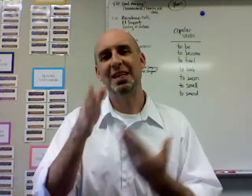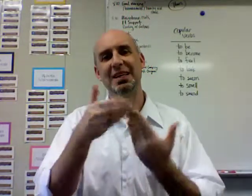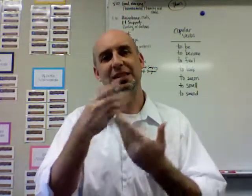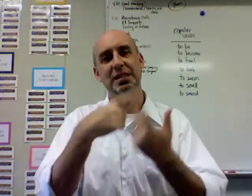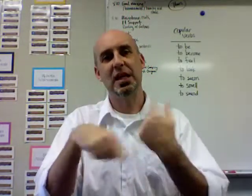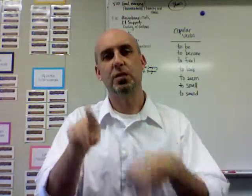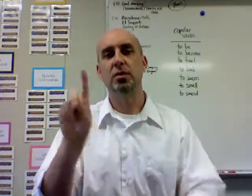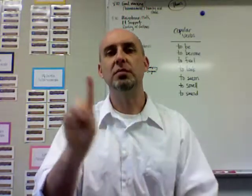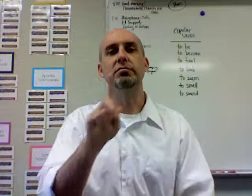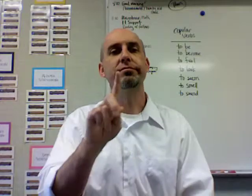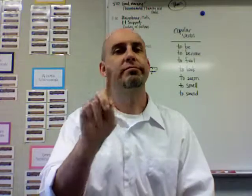easy sign would be